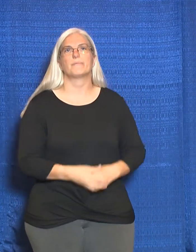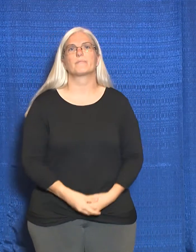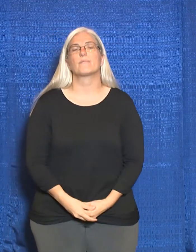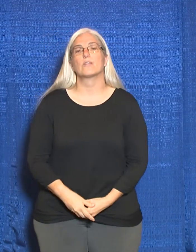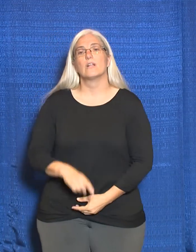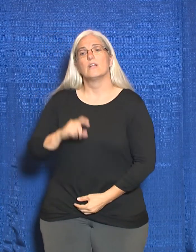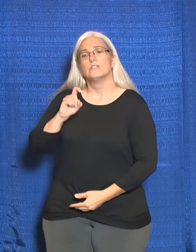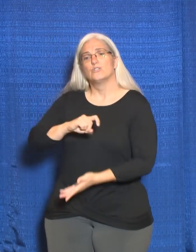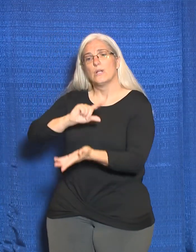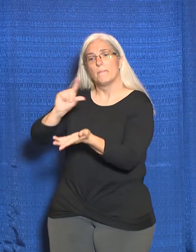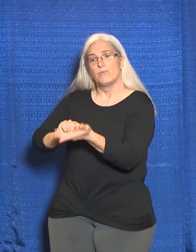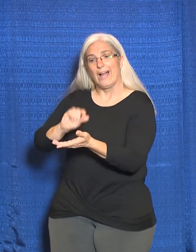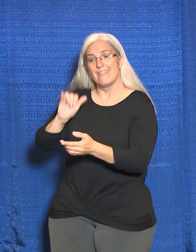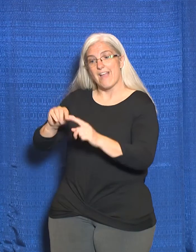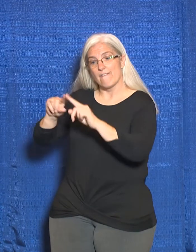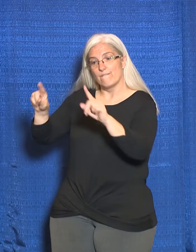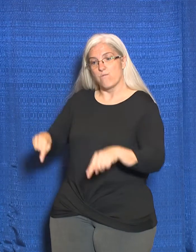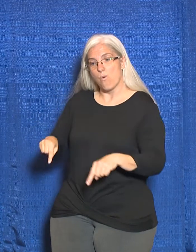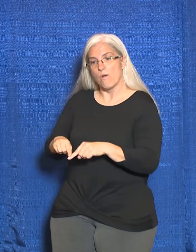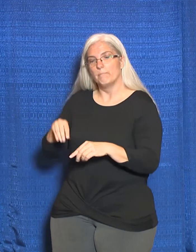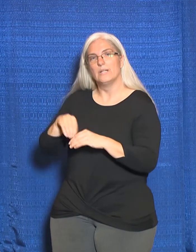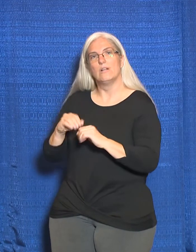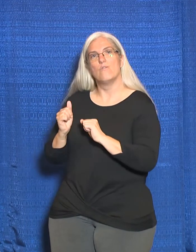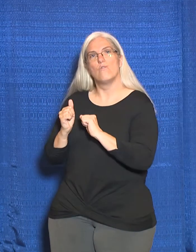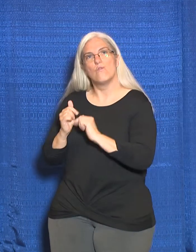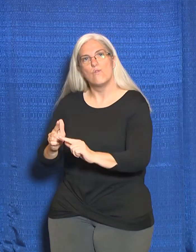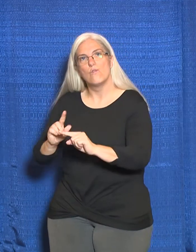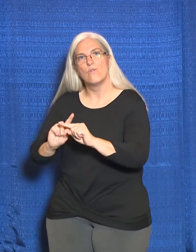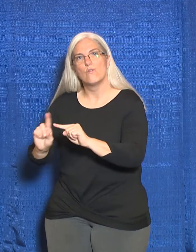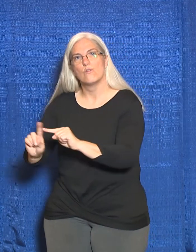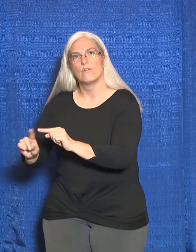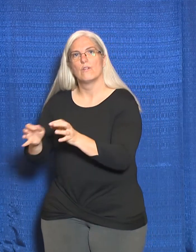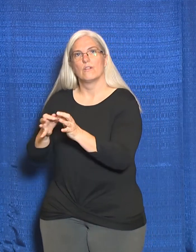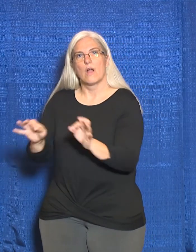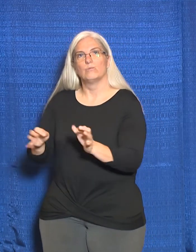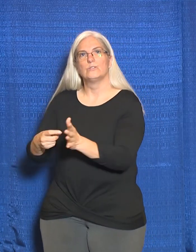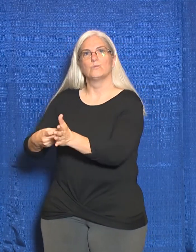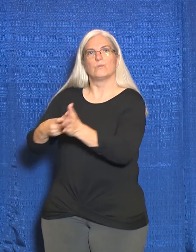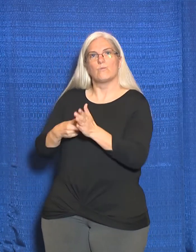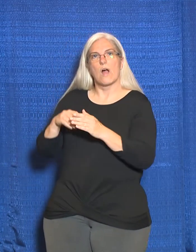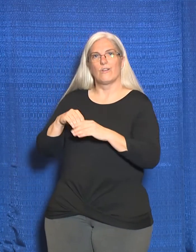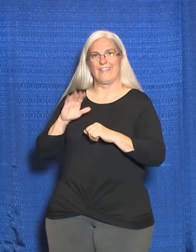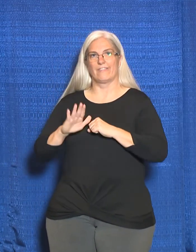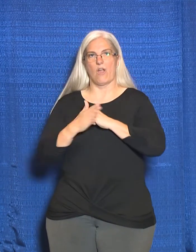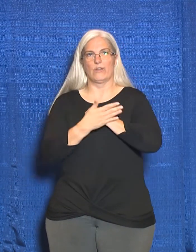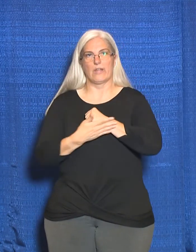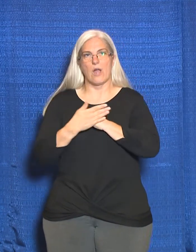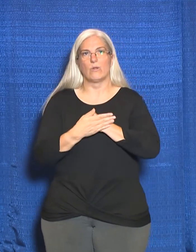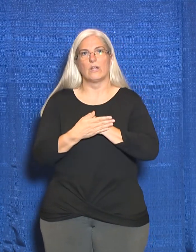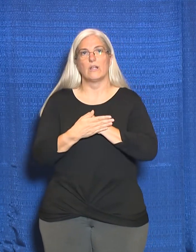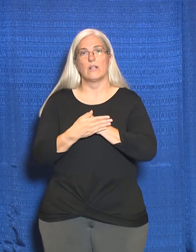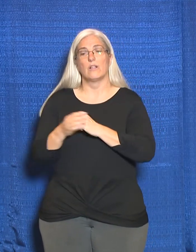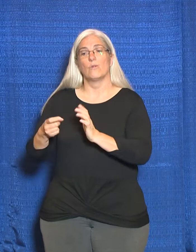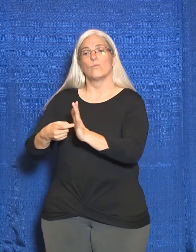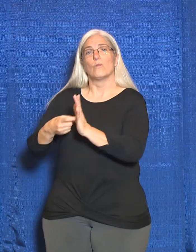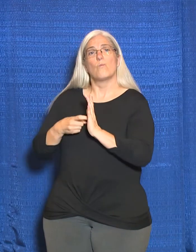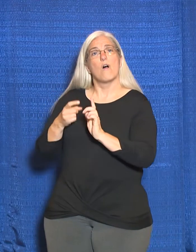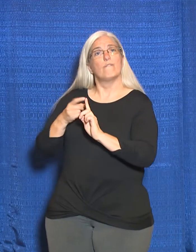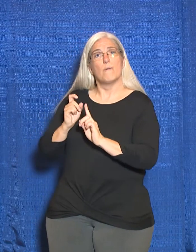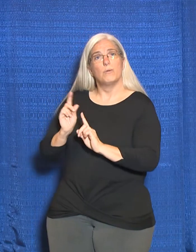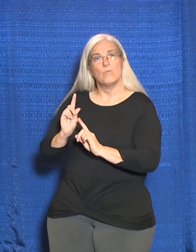They should print these forms in every language required by their county by the Voting Rights Act.